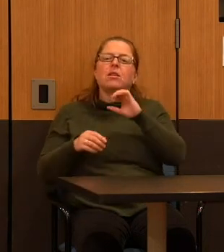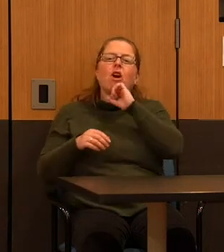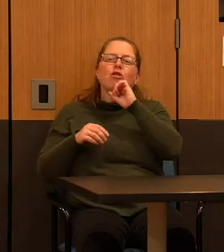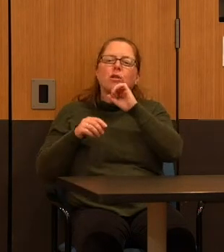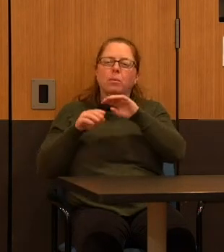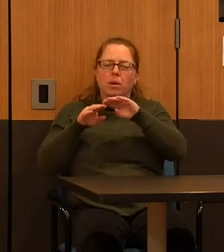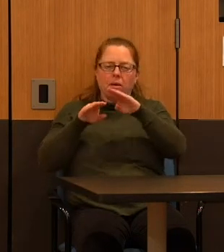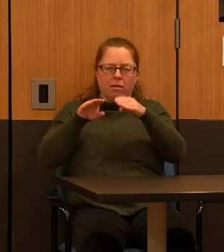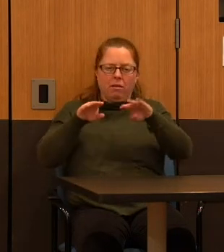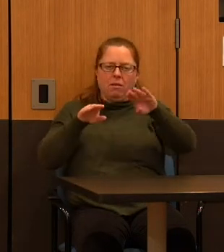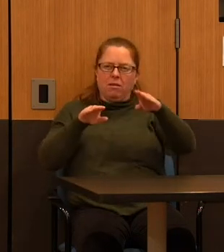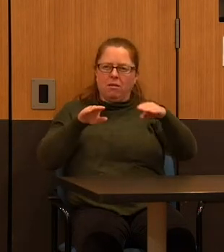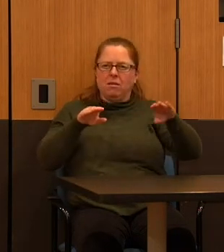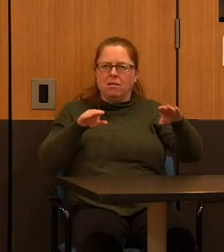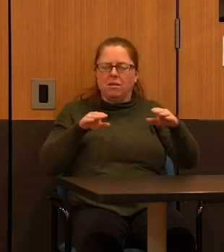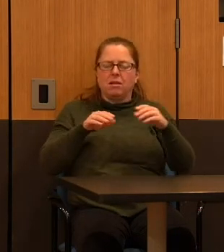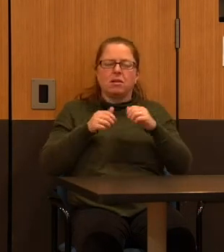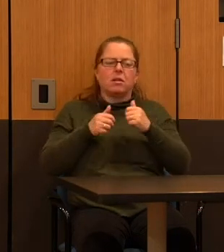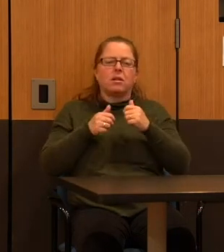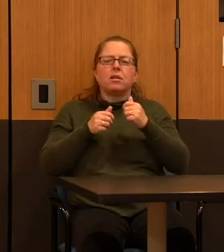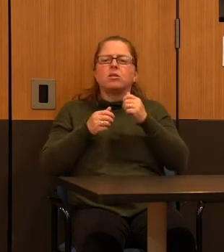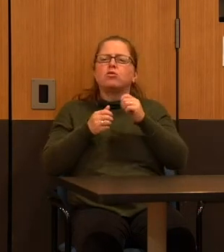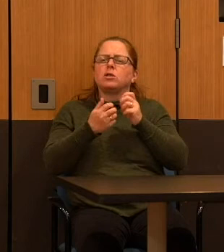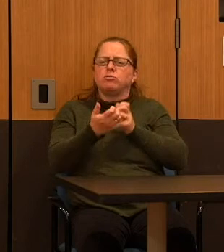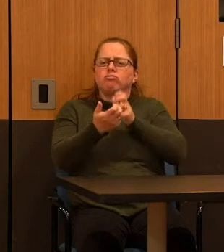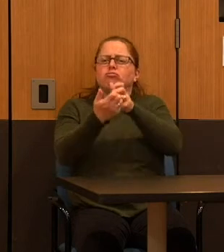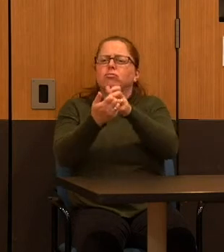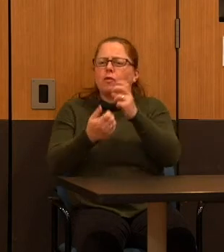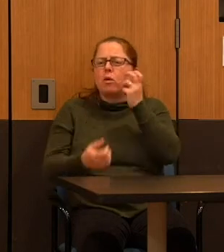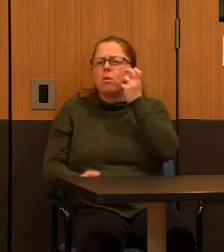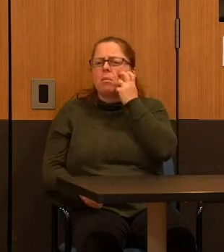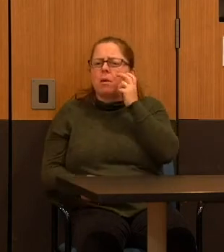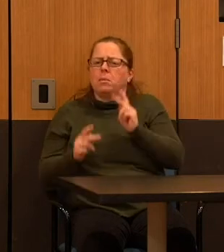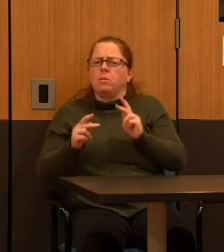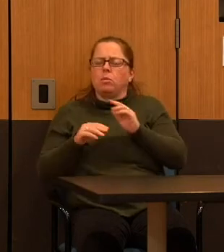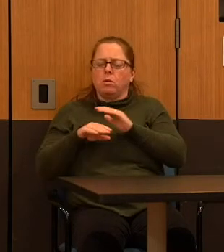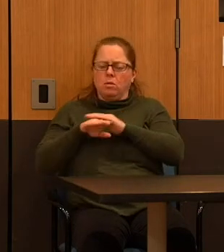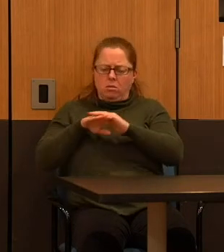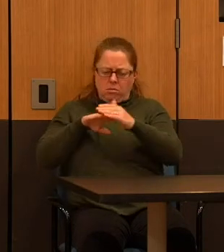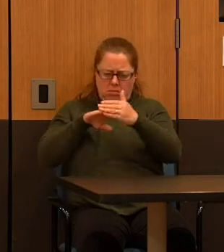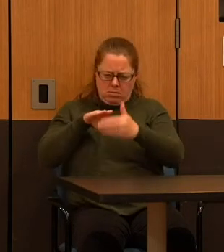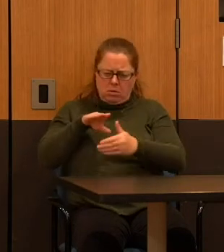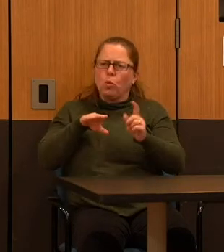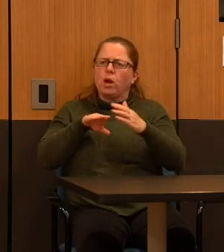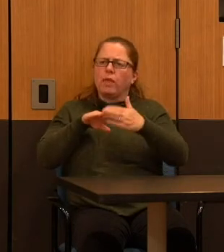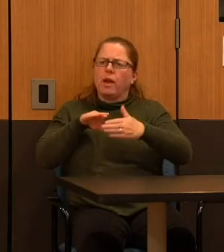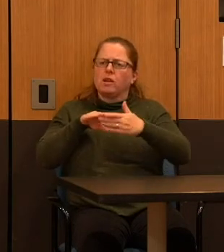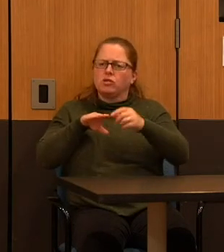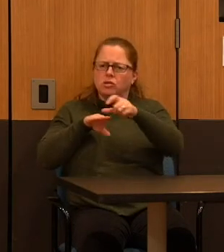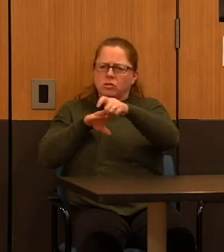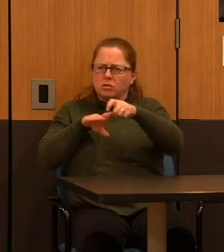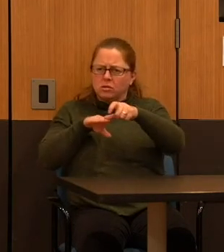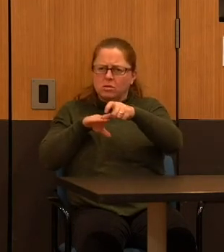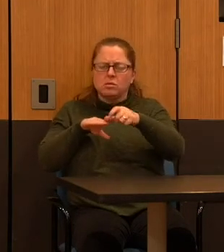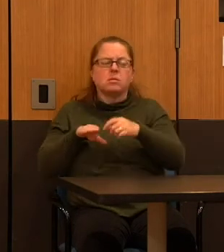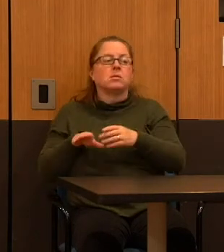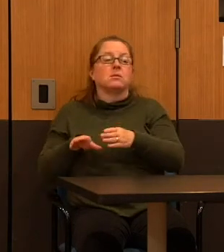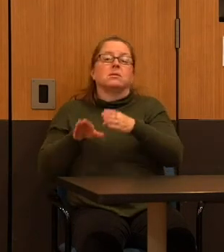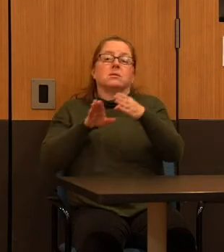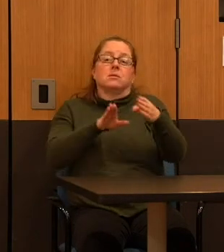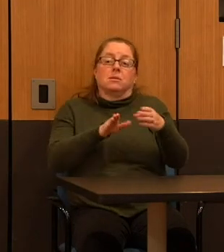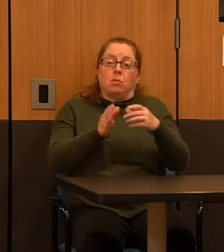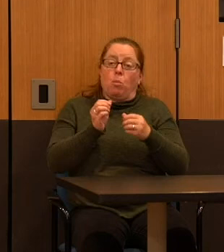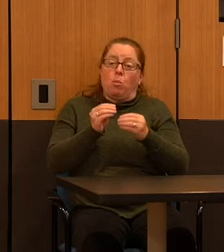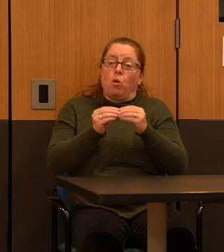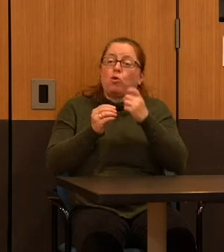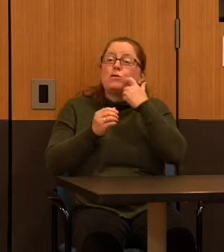a gesture toward that issue of blind people needing to detect the edge of the curb. And then the more recent version, these you